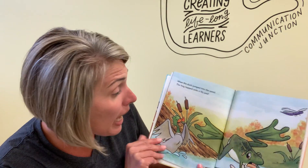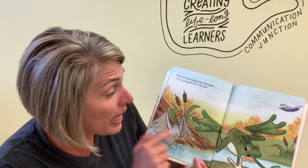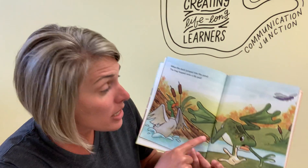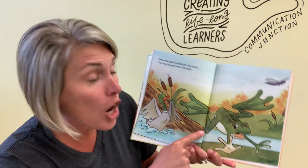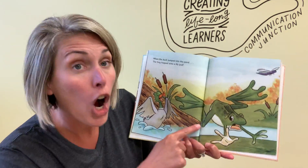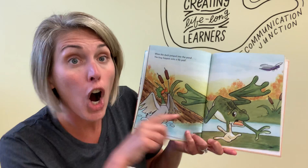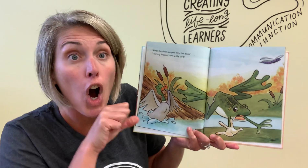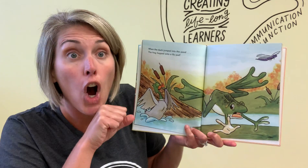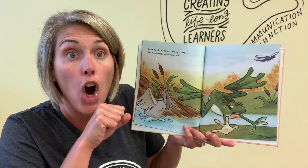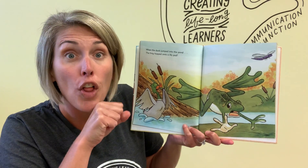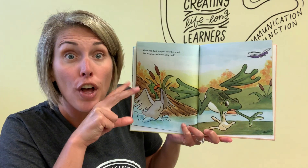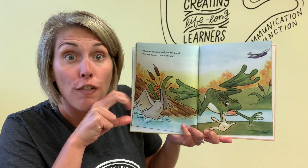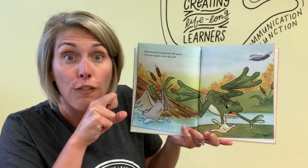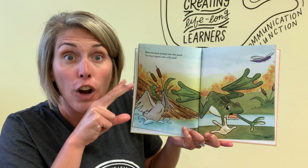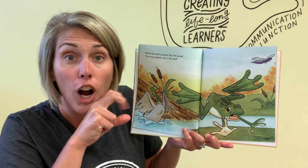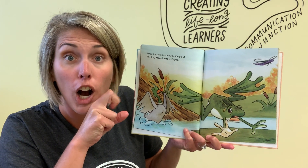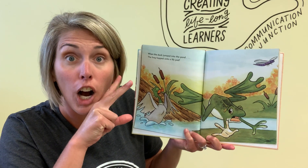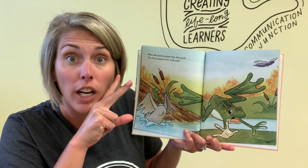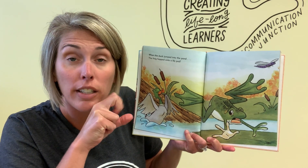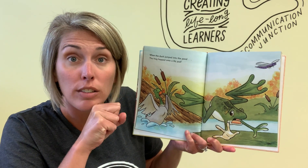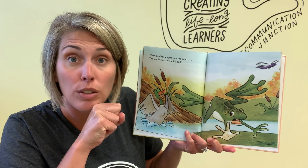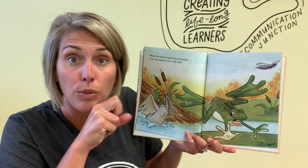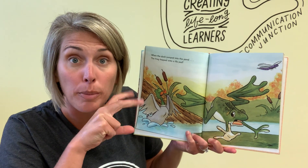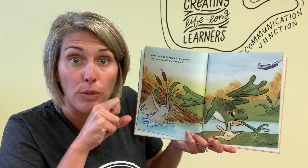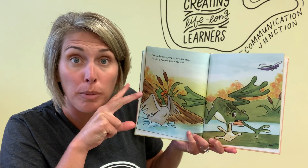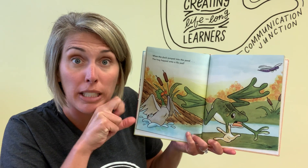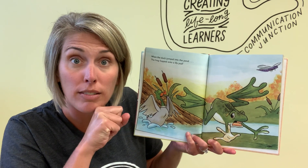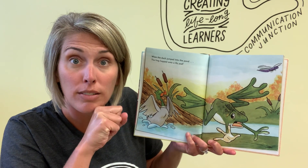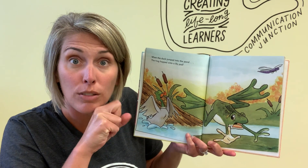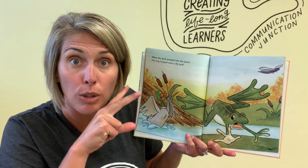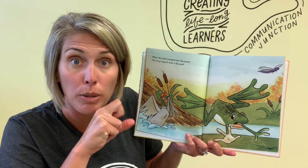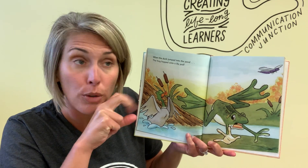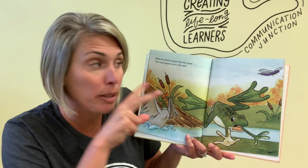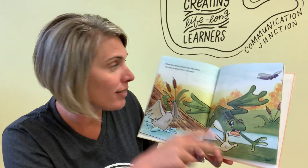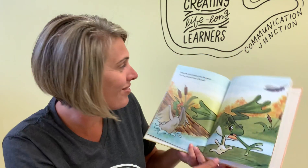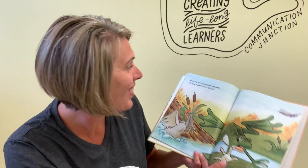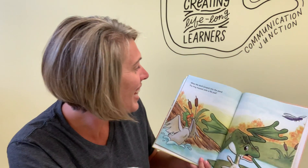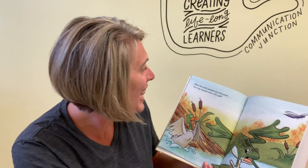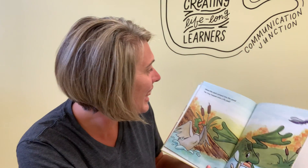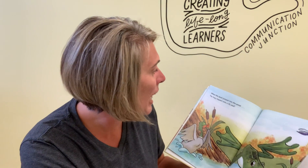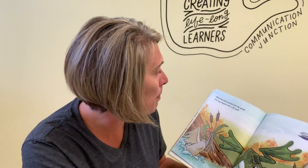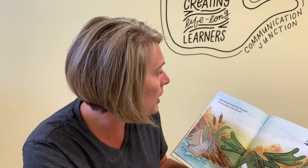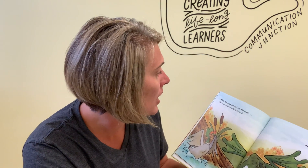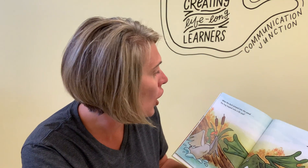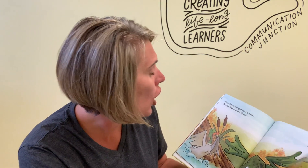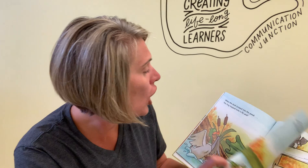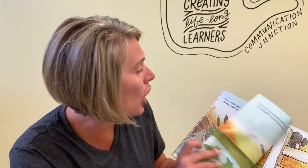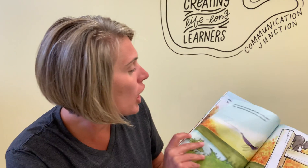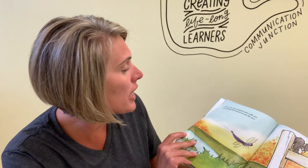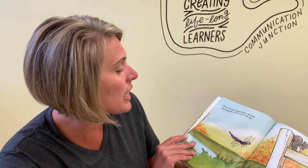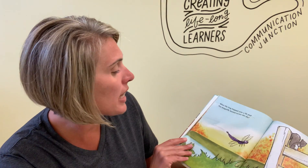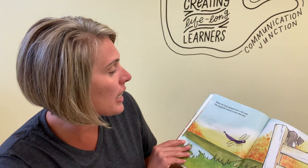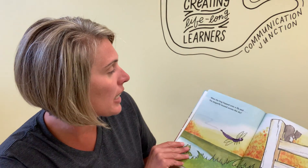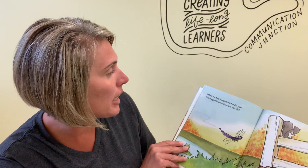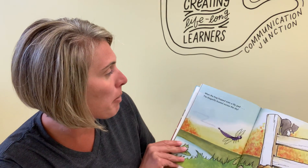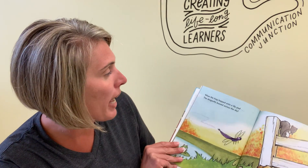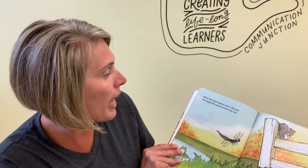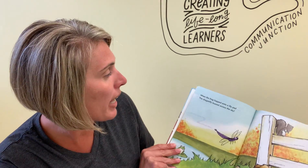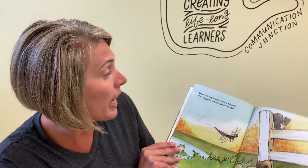pond, the frog, ribbit, ribbit, ribbit, ribbit, leapt onto the lily pad.